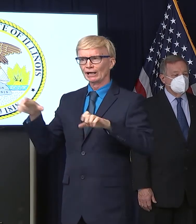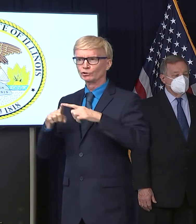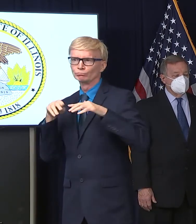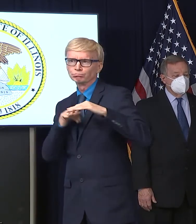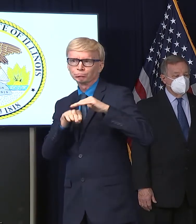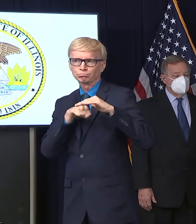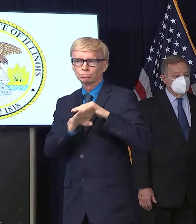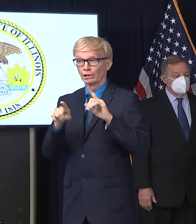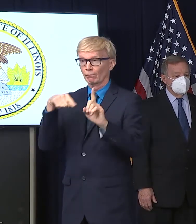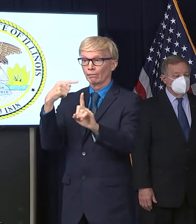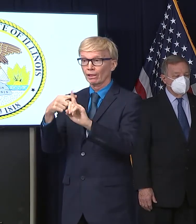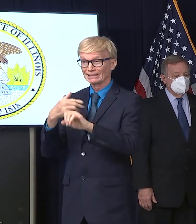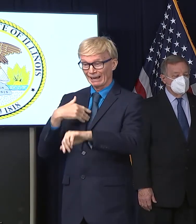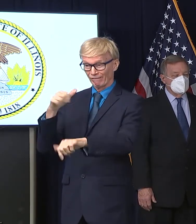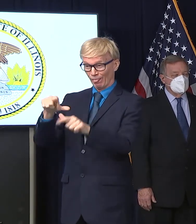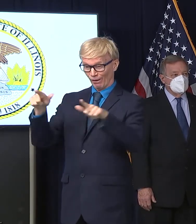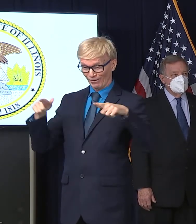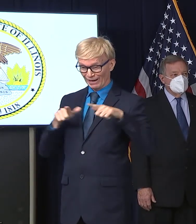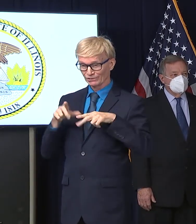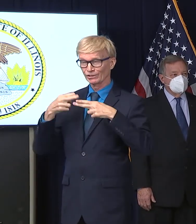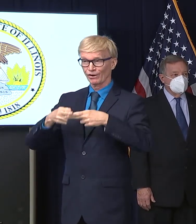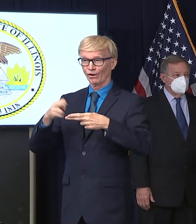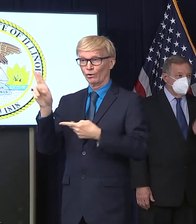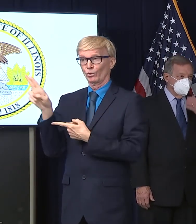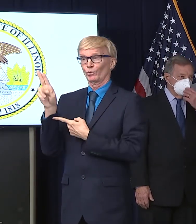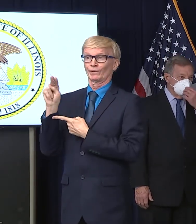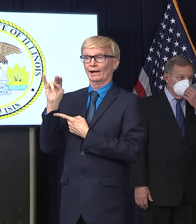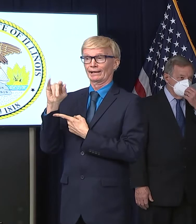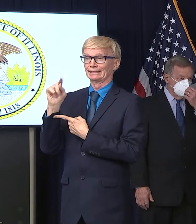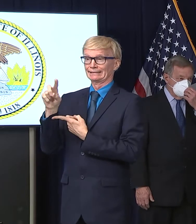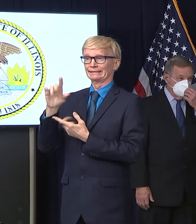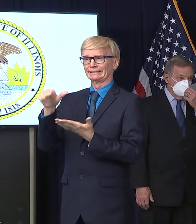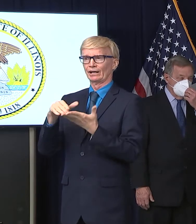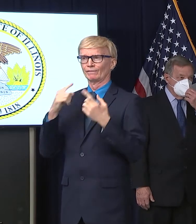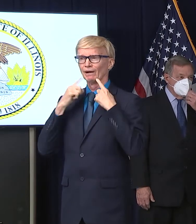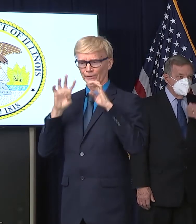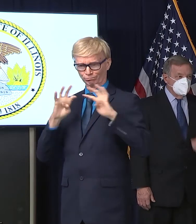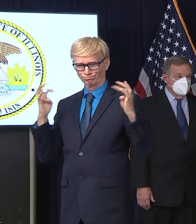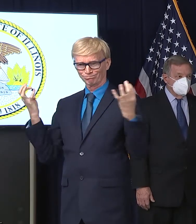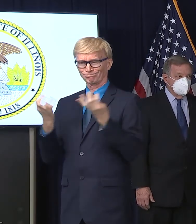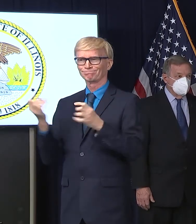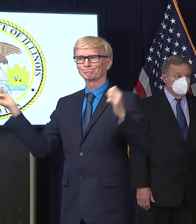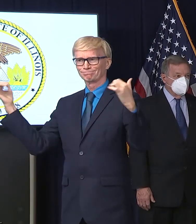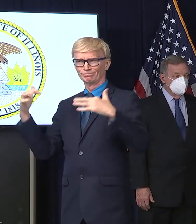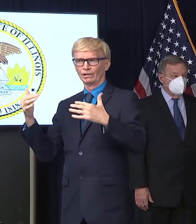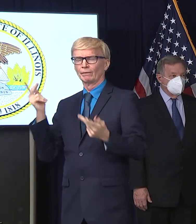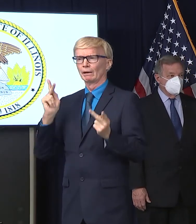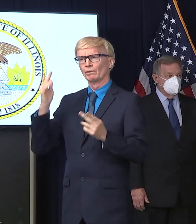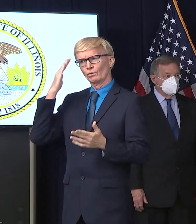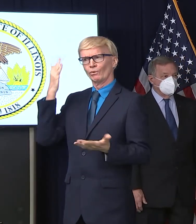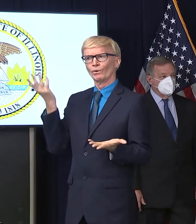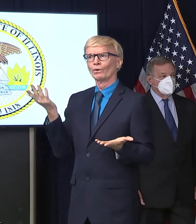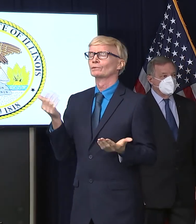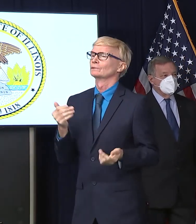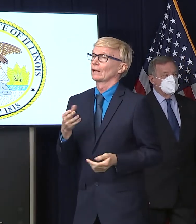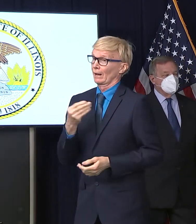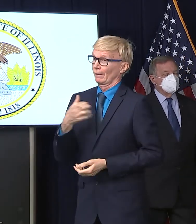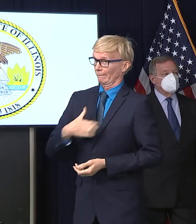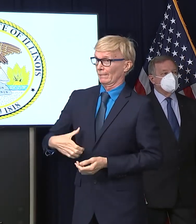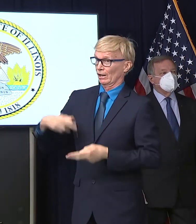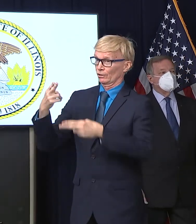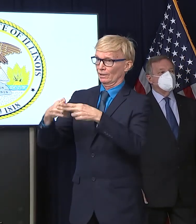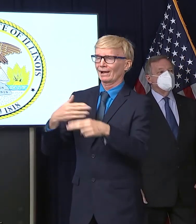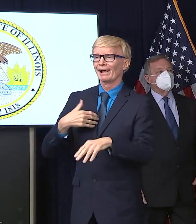having a site in a location like the United Center makes it more easily accessible. The mayor talked about transportation that she's